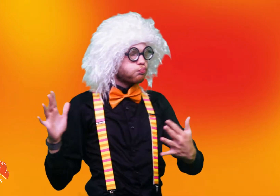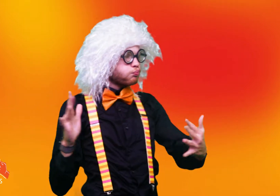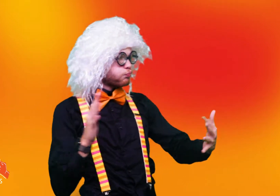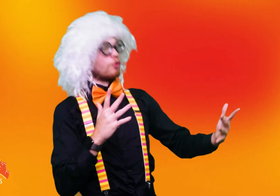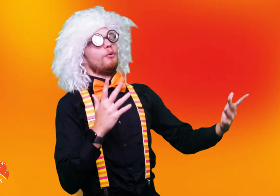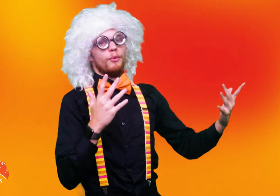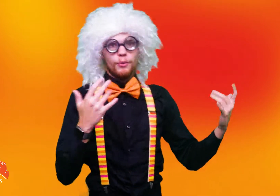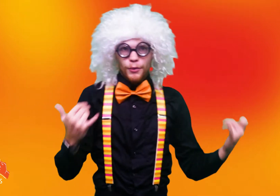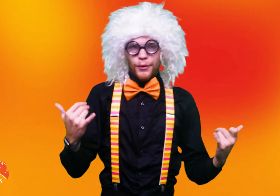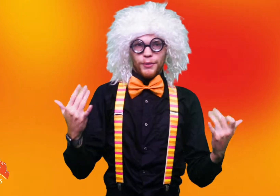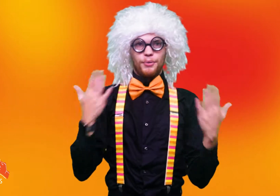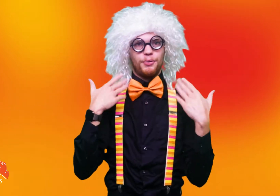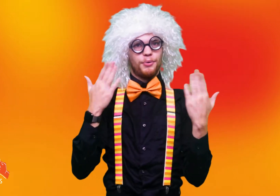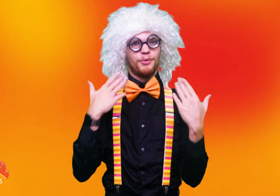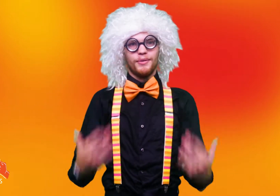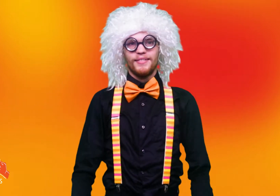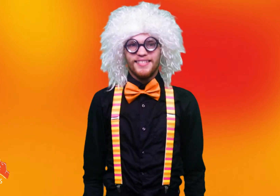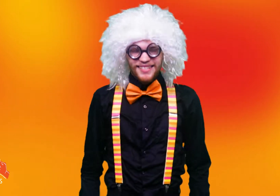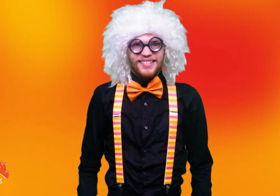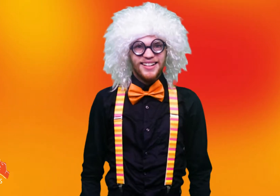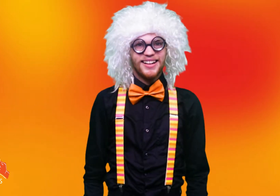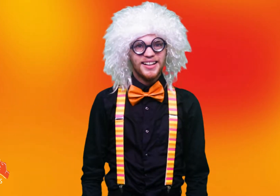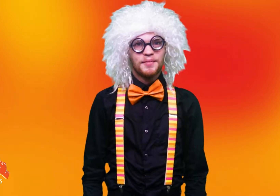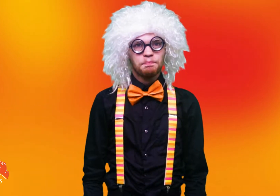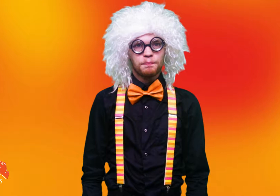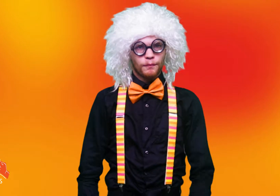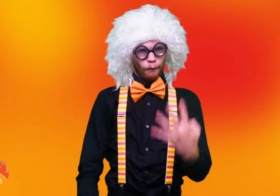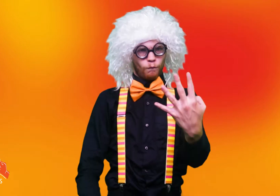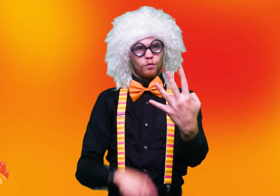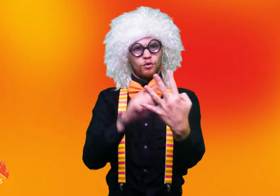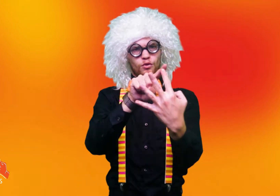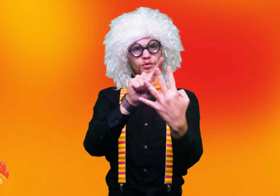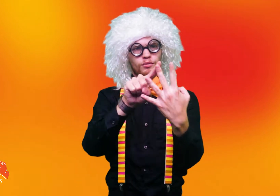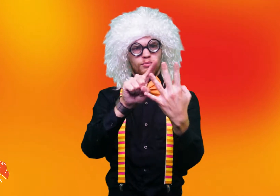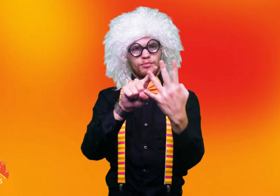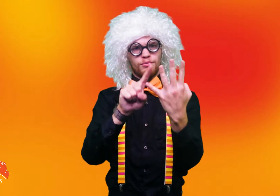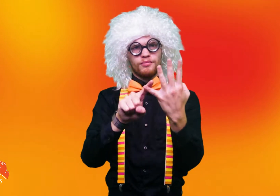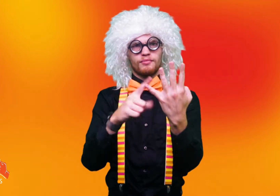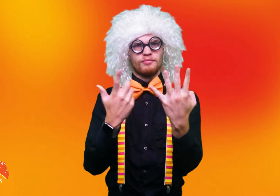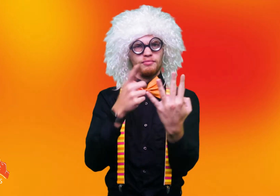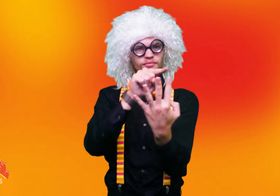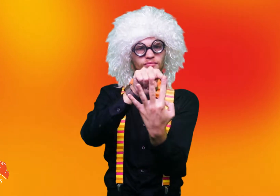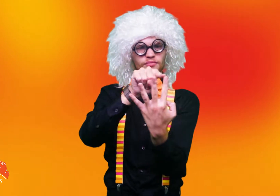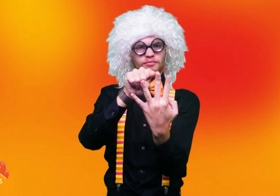over. It's nice and cool now. So, there are 4 seasons.